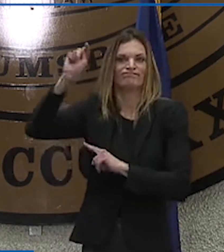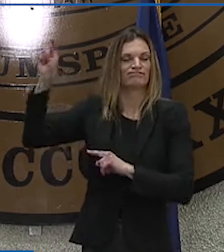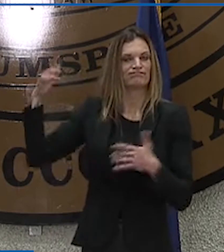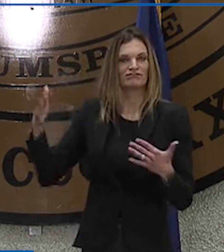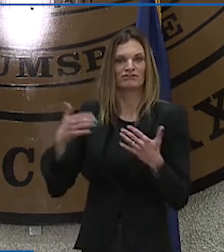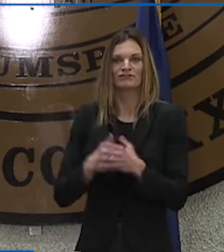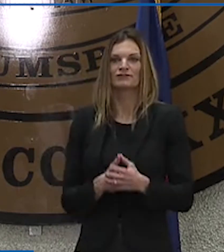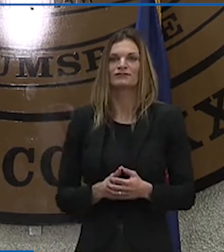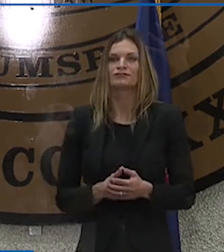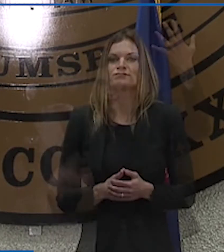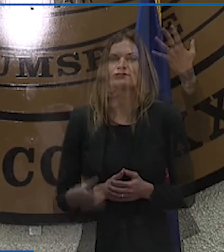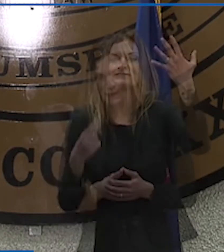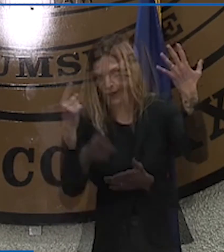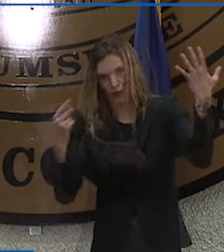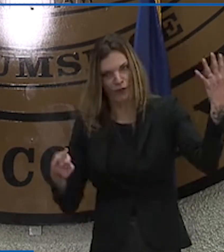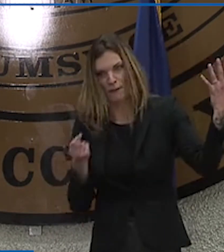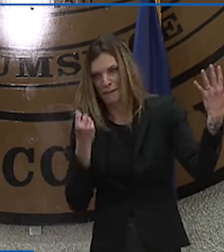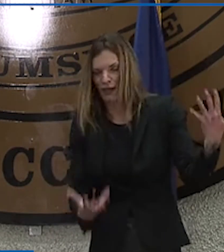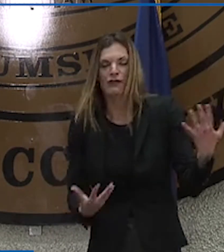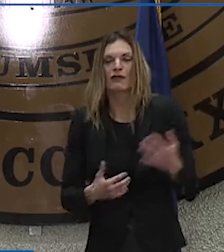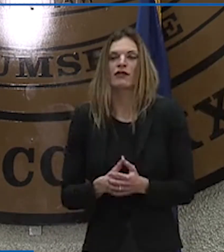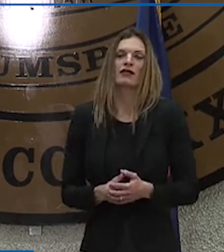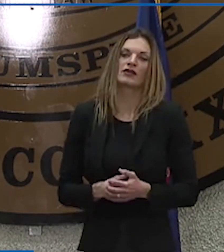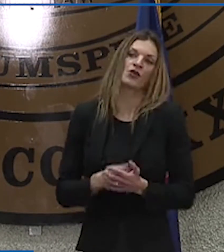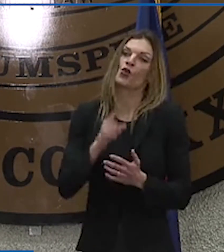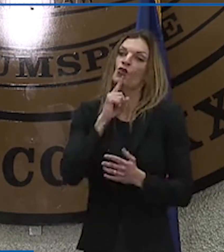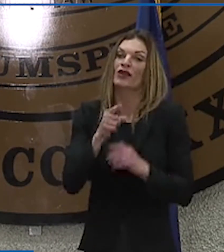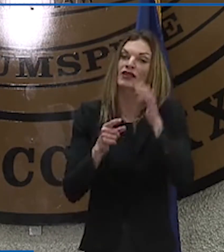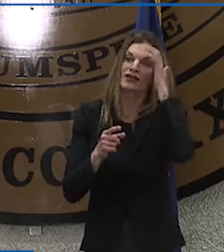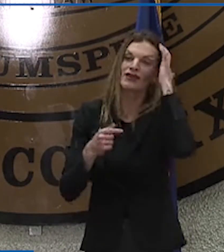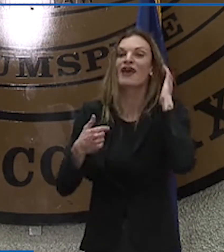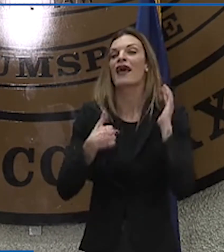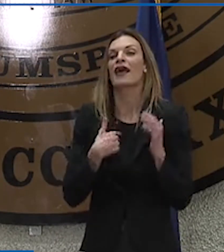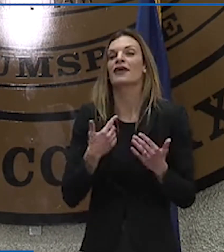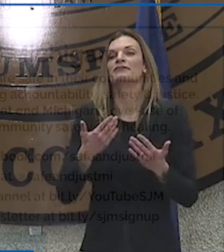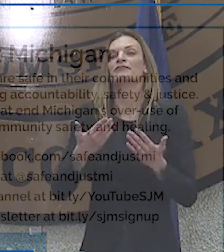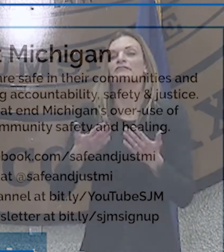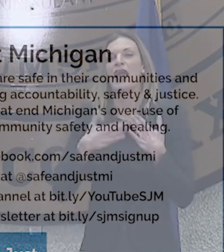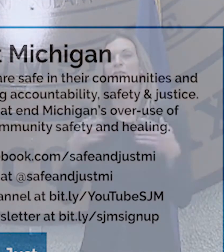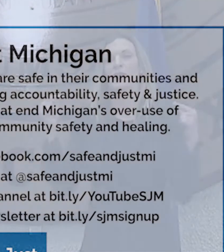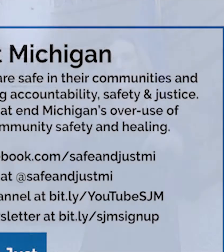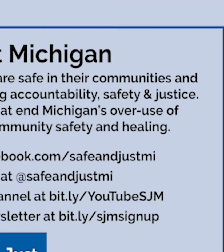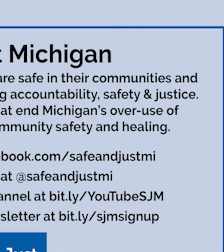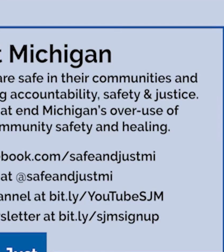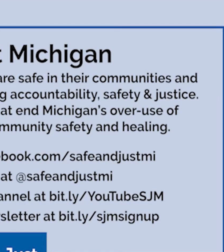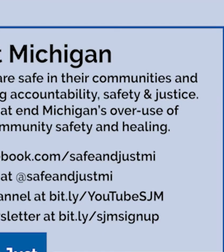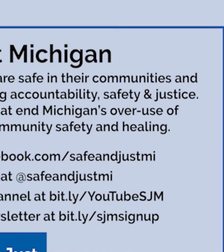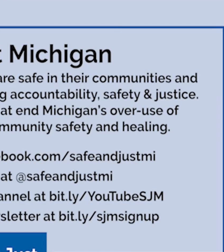to get it across the finish line. I'm just really, really happy to be here today.